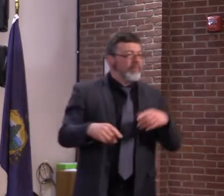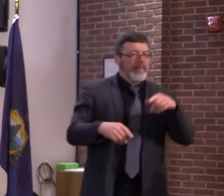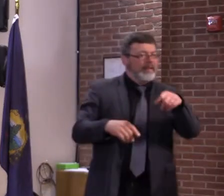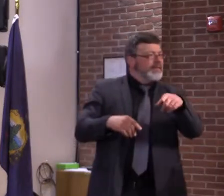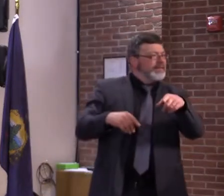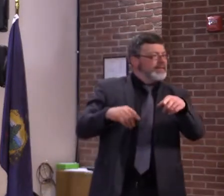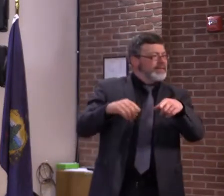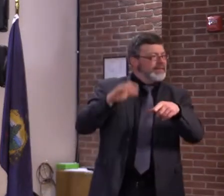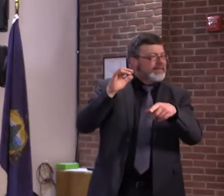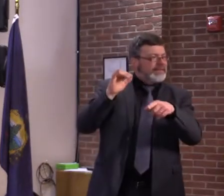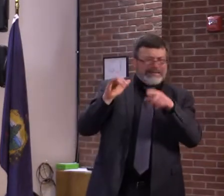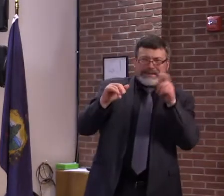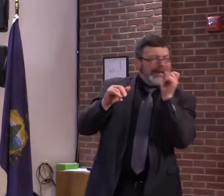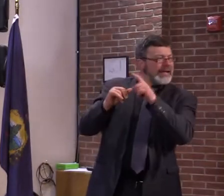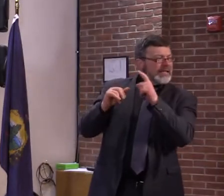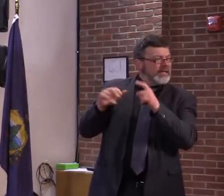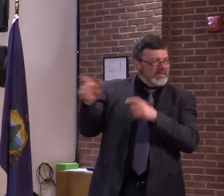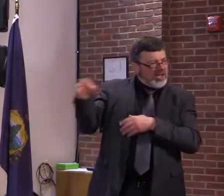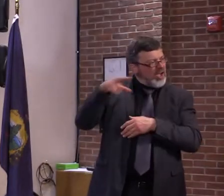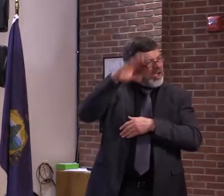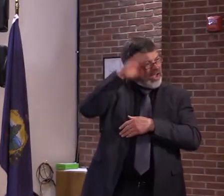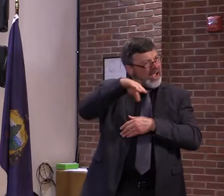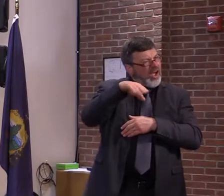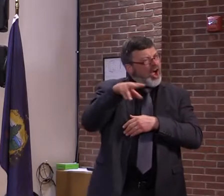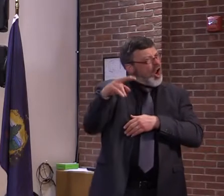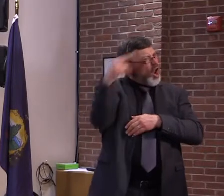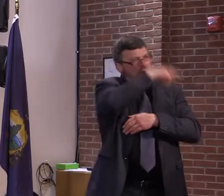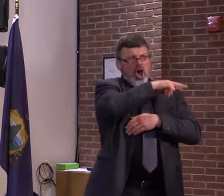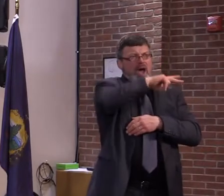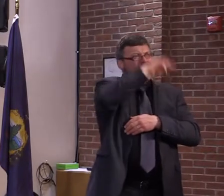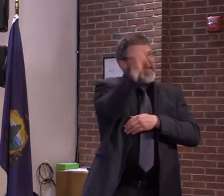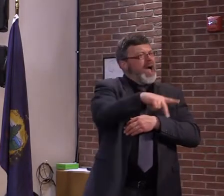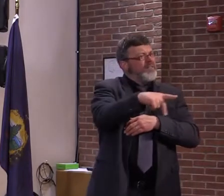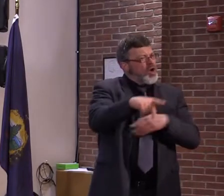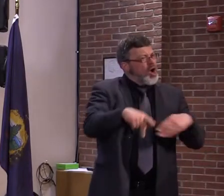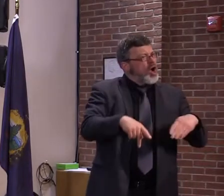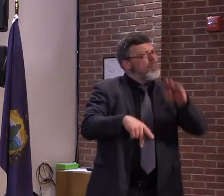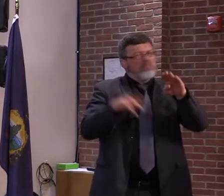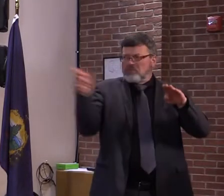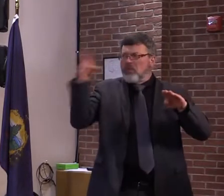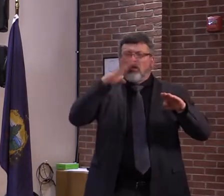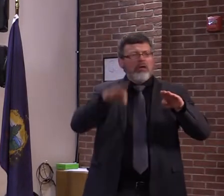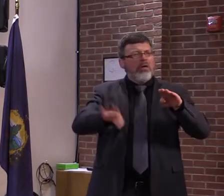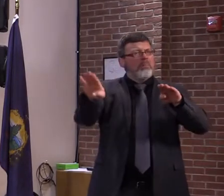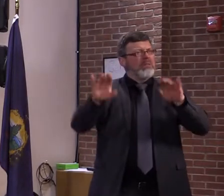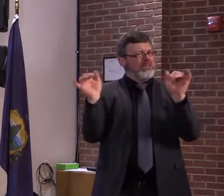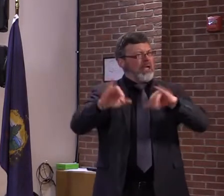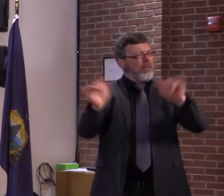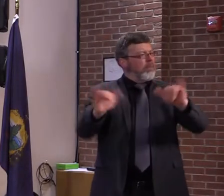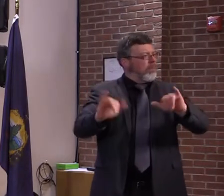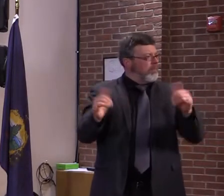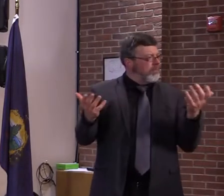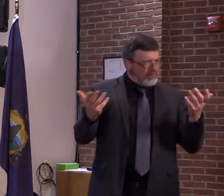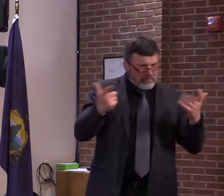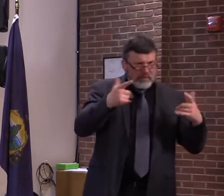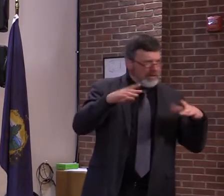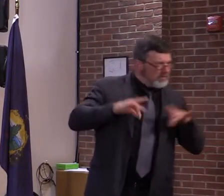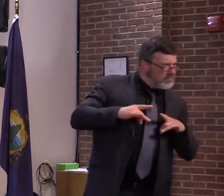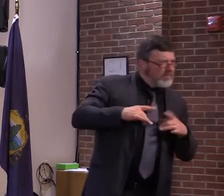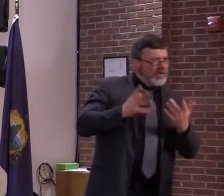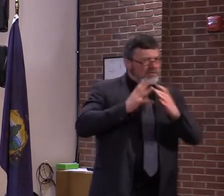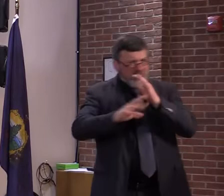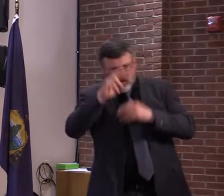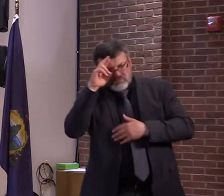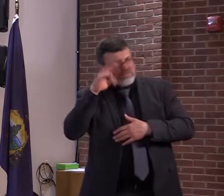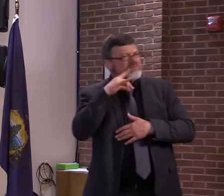are strikingly similar to Vermont's, both in terms of the curves that they're looking at, percent positivity, daily case counts. Yeah, when you read between